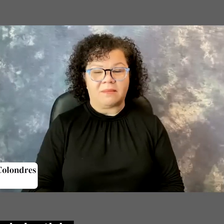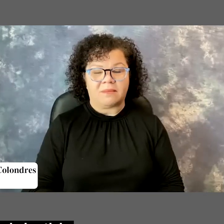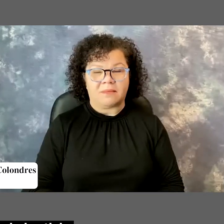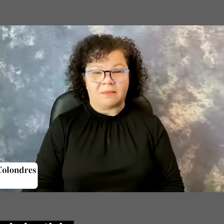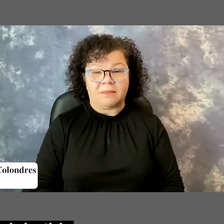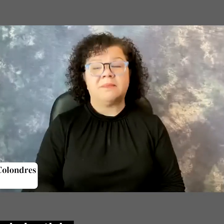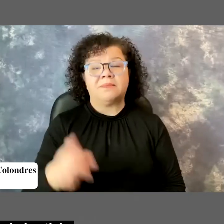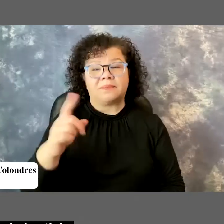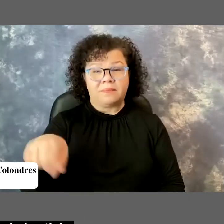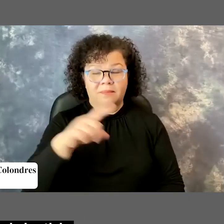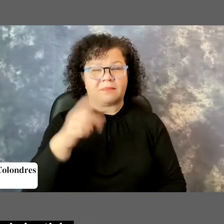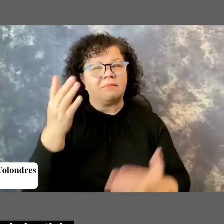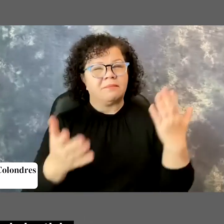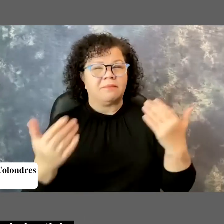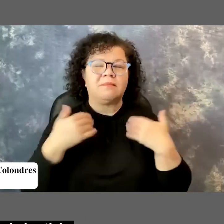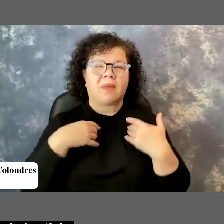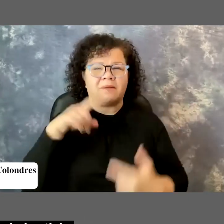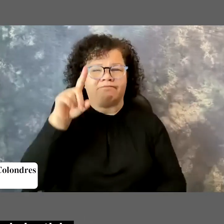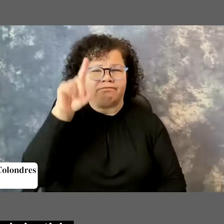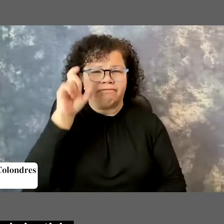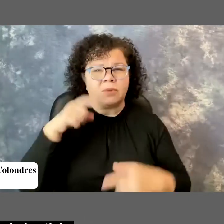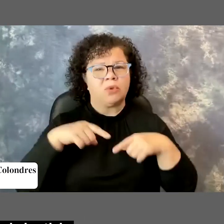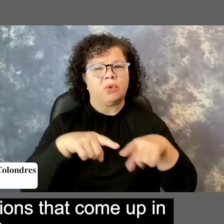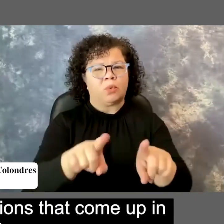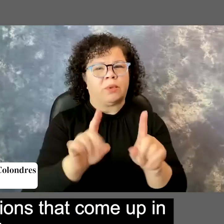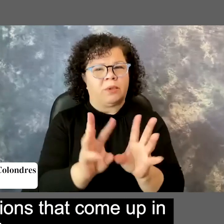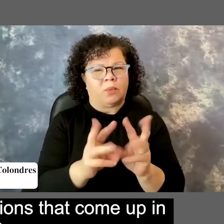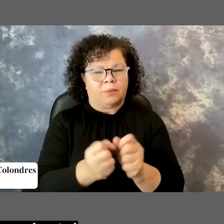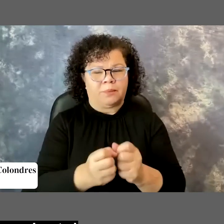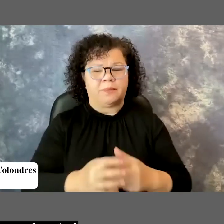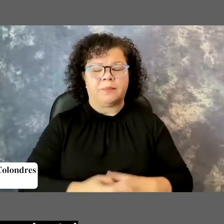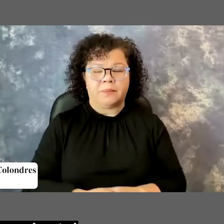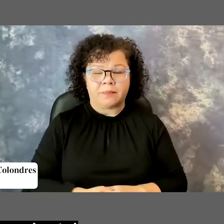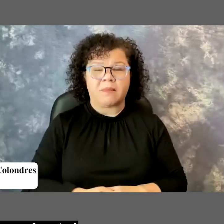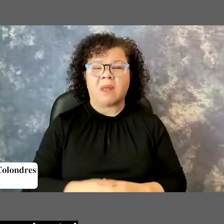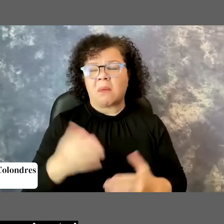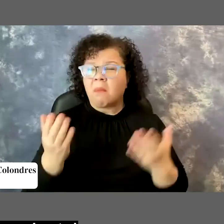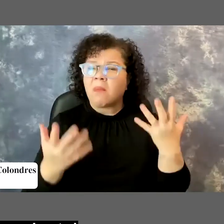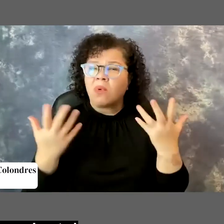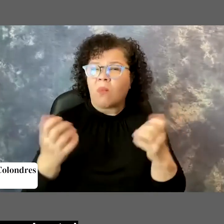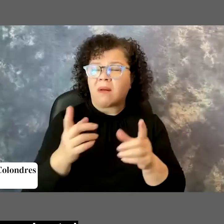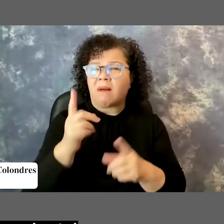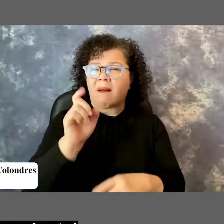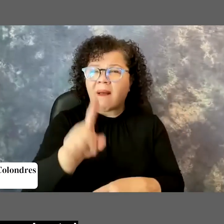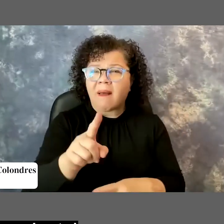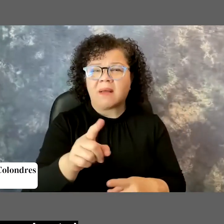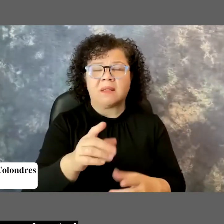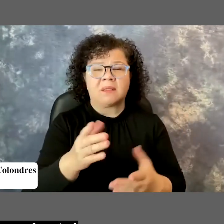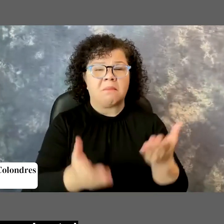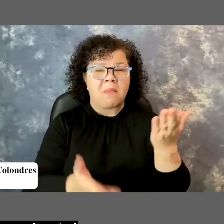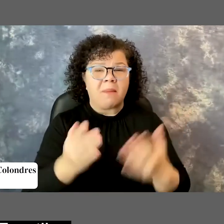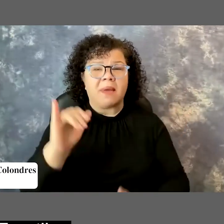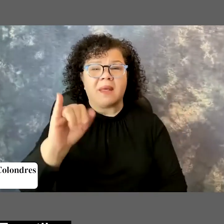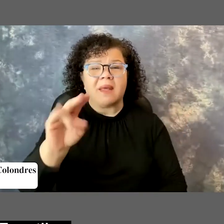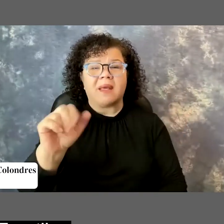You may have questions that come up during our time together that you'd like to ask either an Inatai team